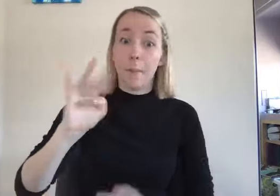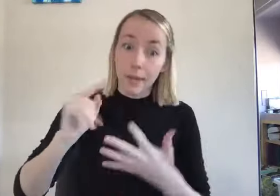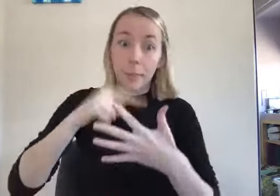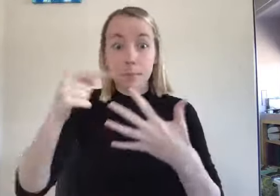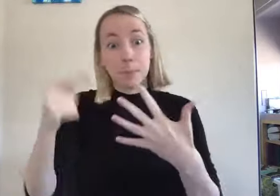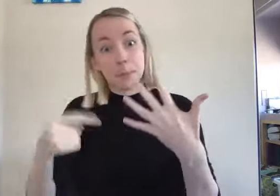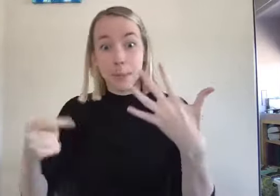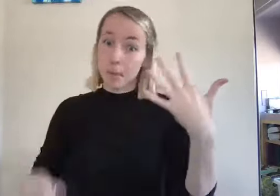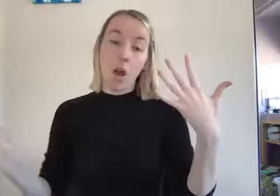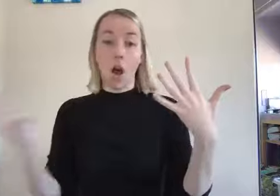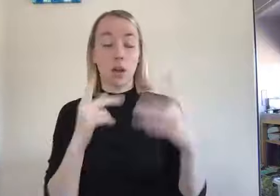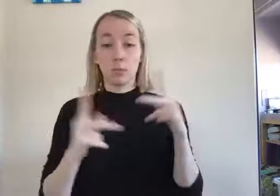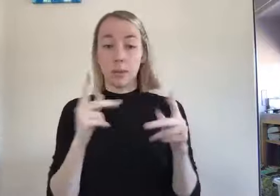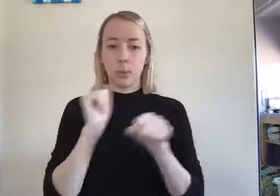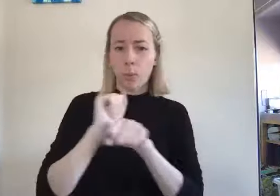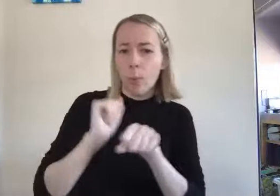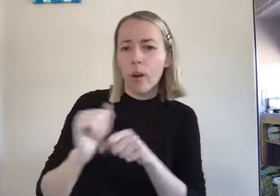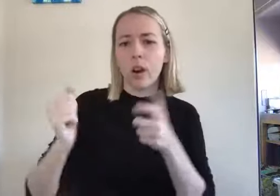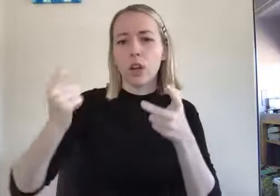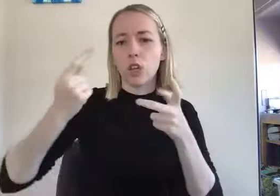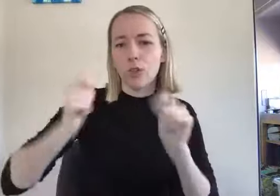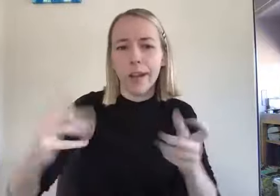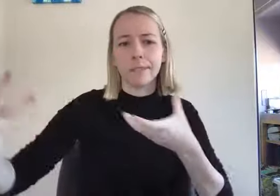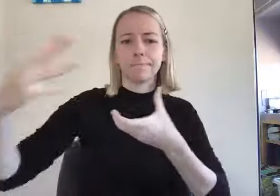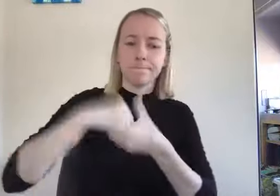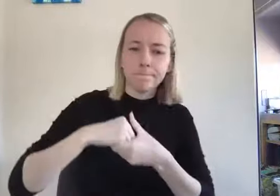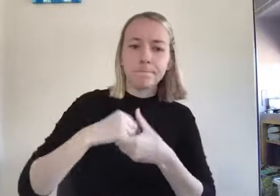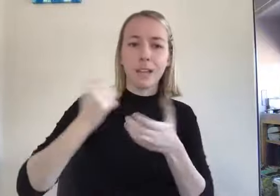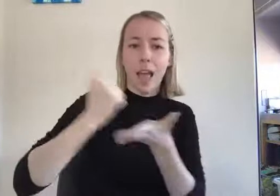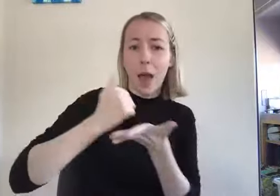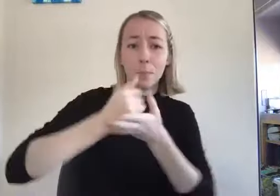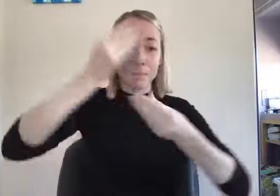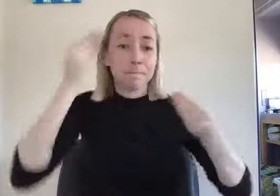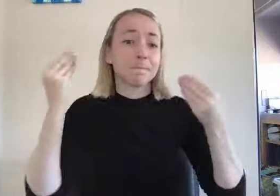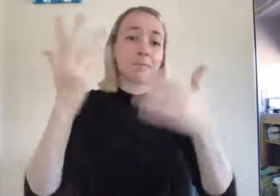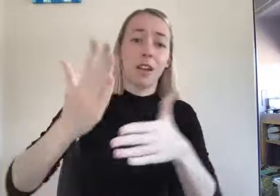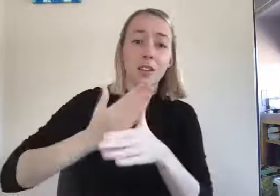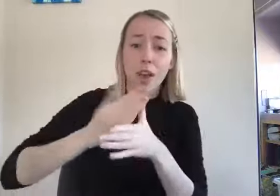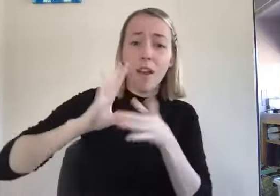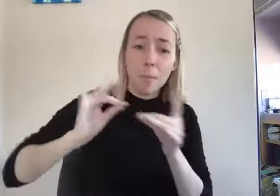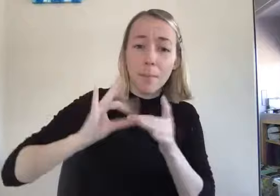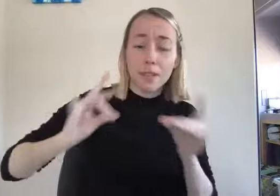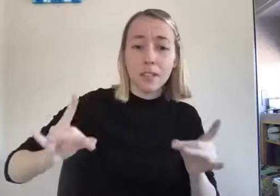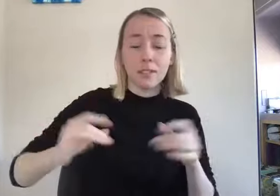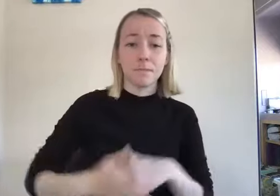Debbie and everyone who has worked and is working so hard to help us carry this message that we